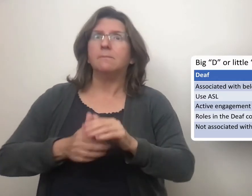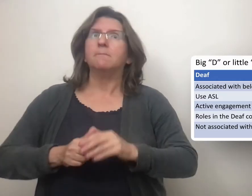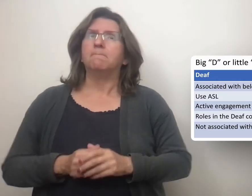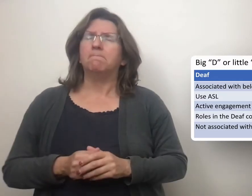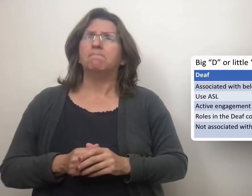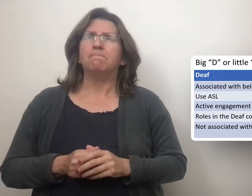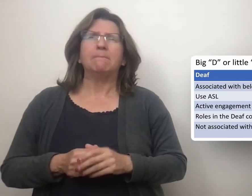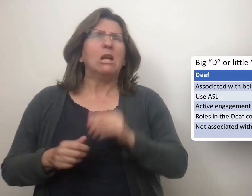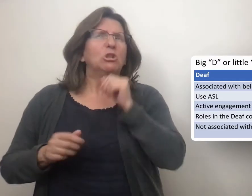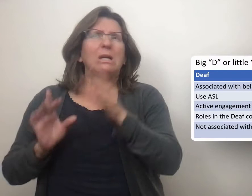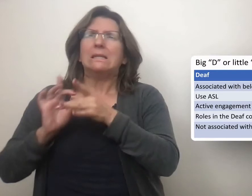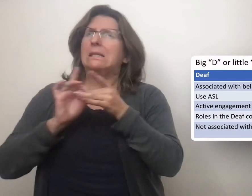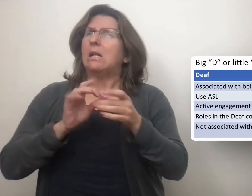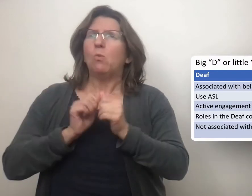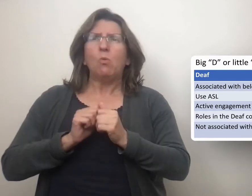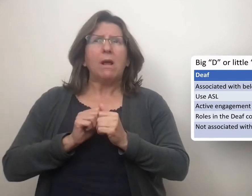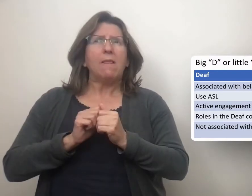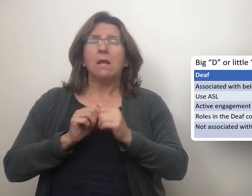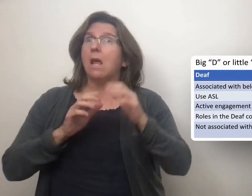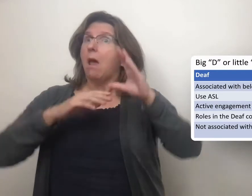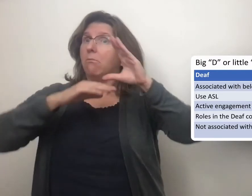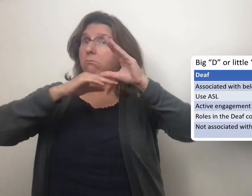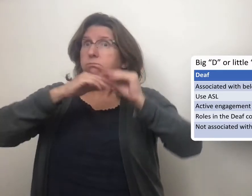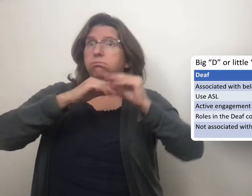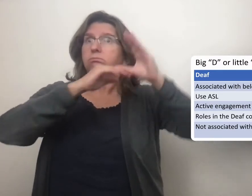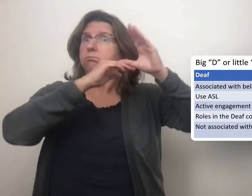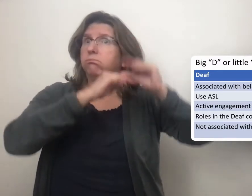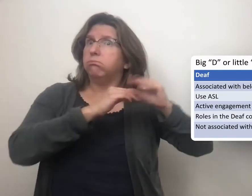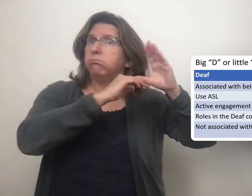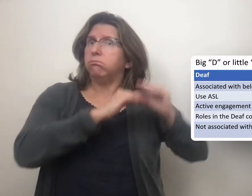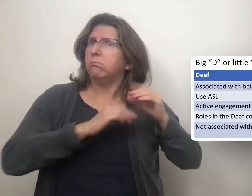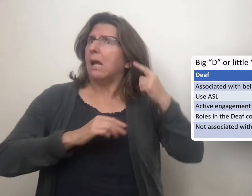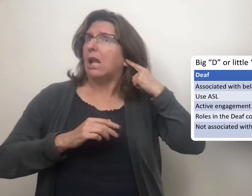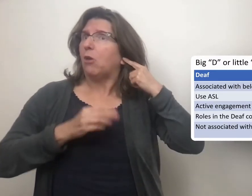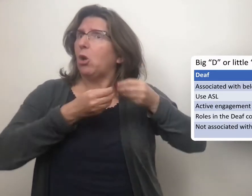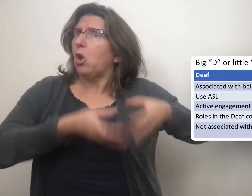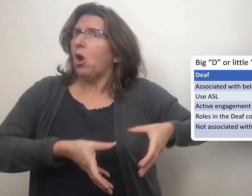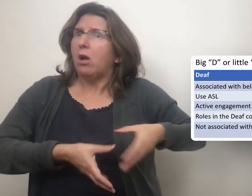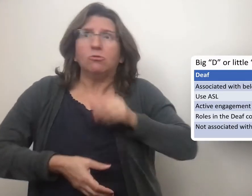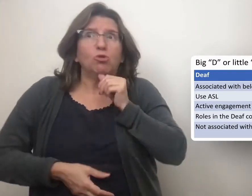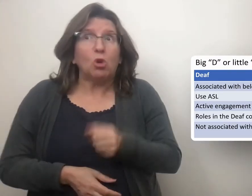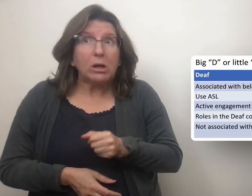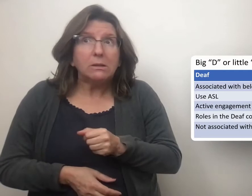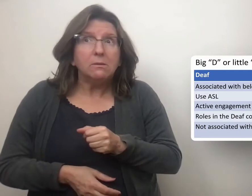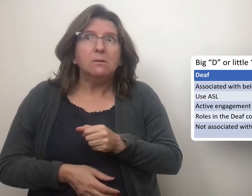Big D deaf has nothing to do with hearing loss. It has nothing to do with the degree of hearing you